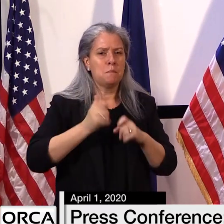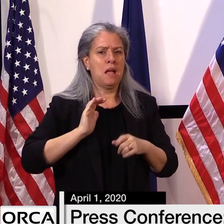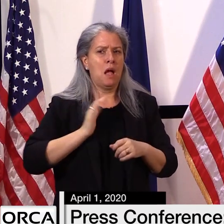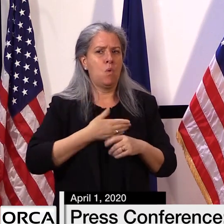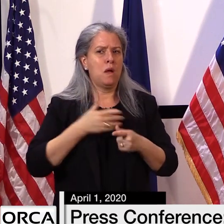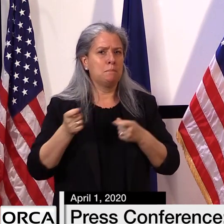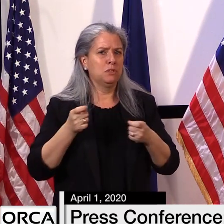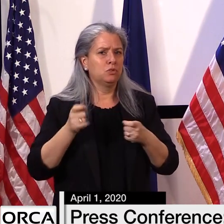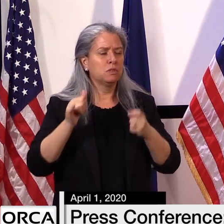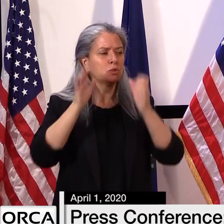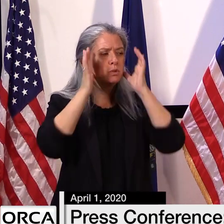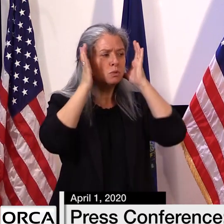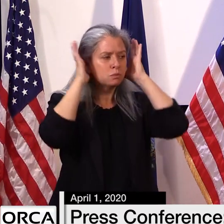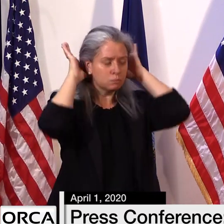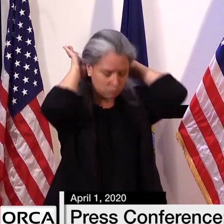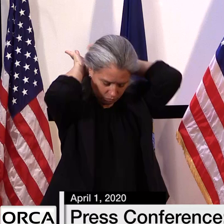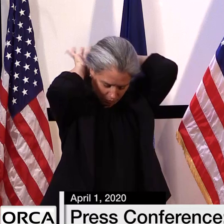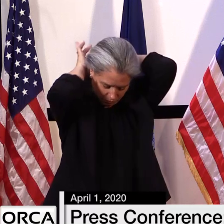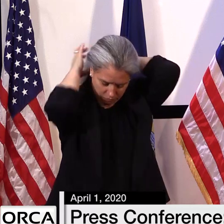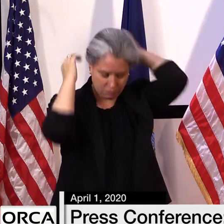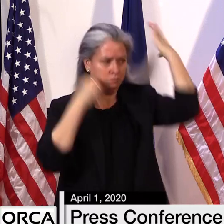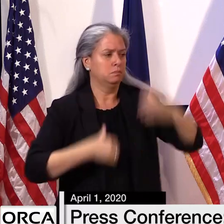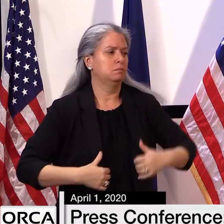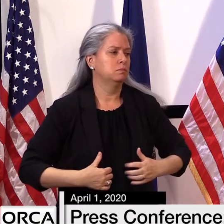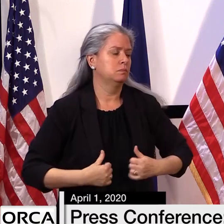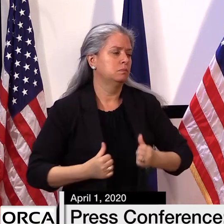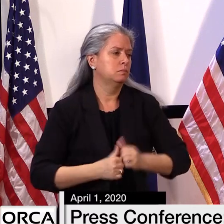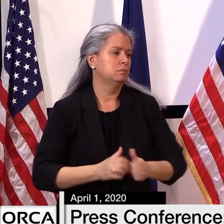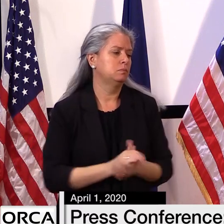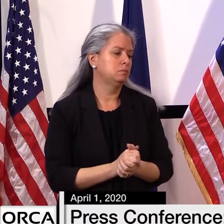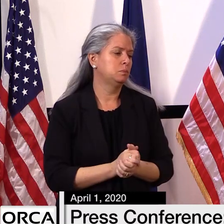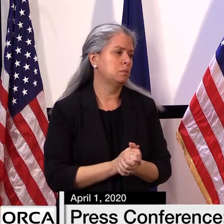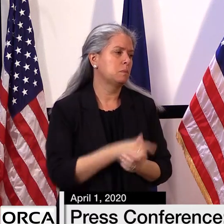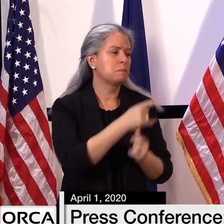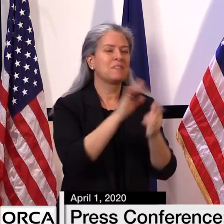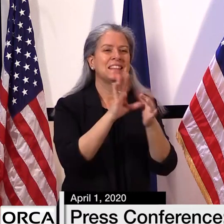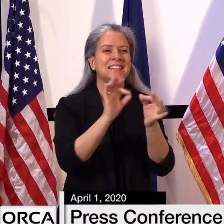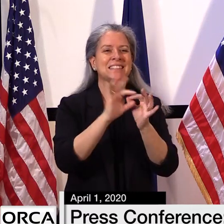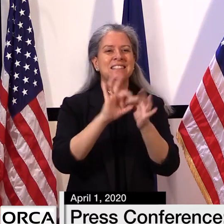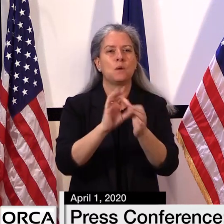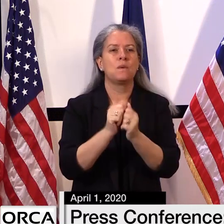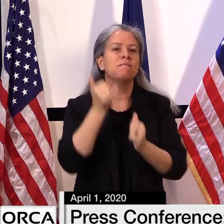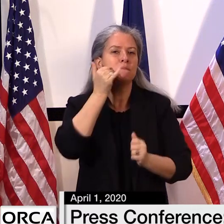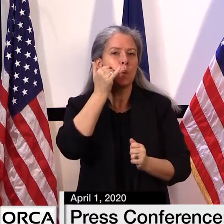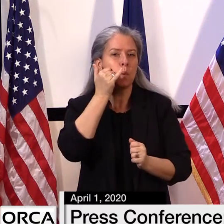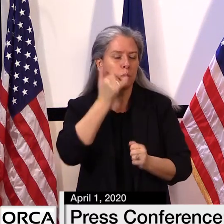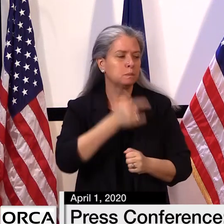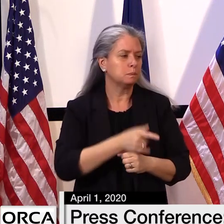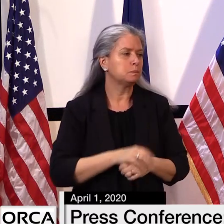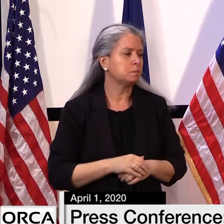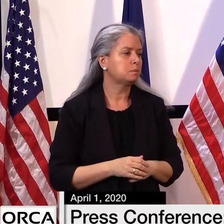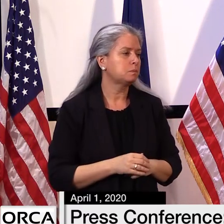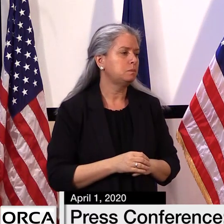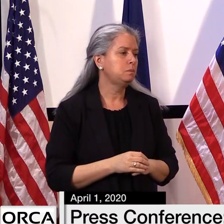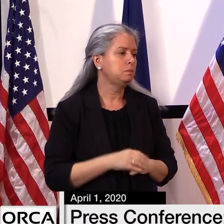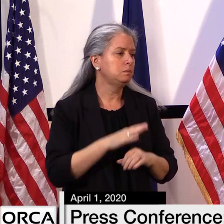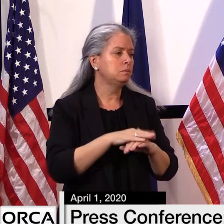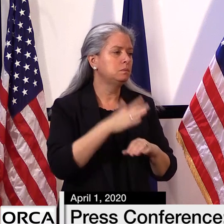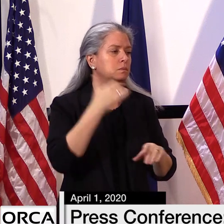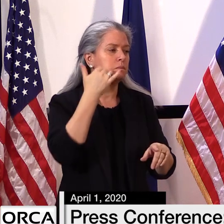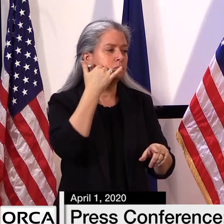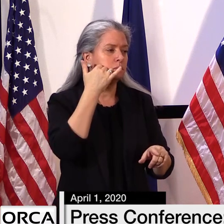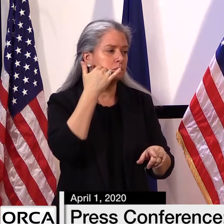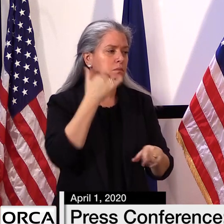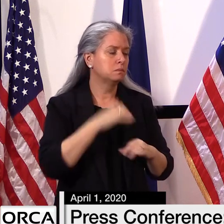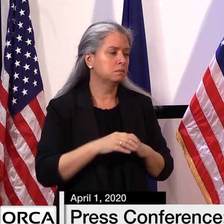administration. Yes, so just a few announcements for the folks on the line for questions. We do have on the line to take your